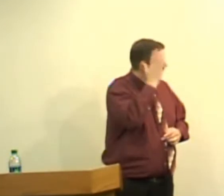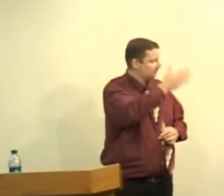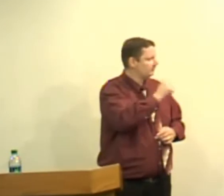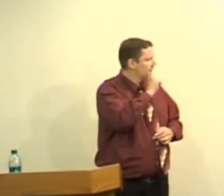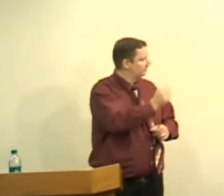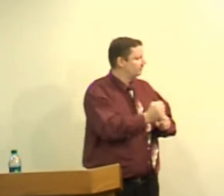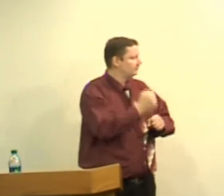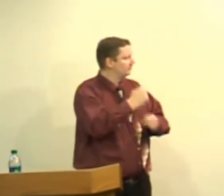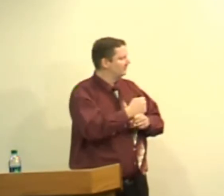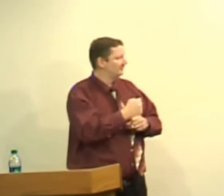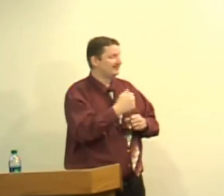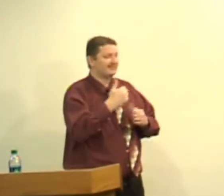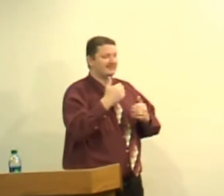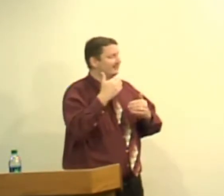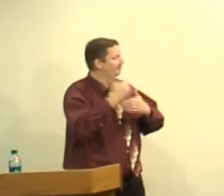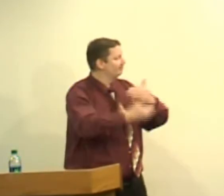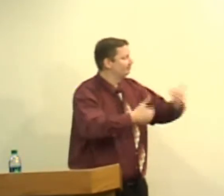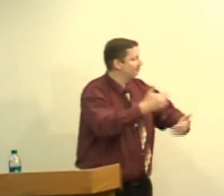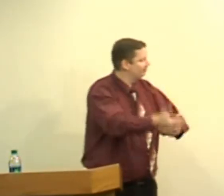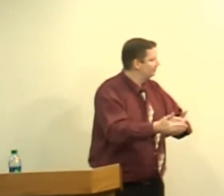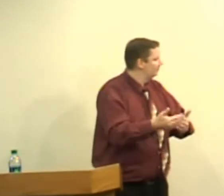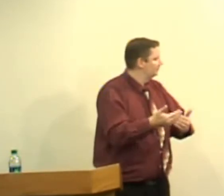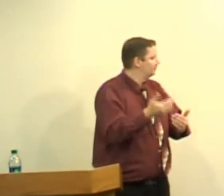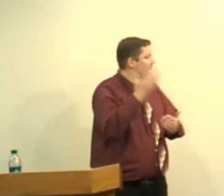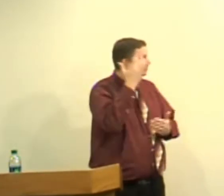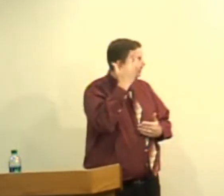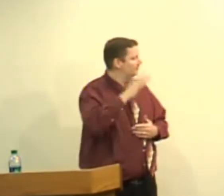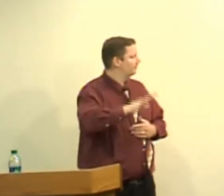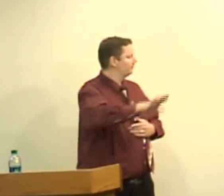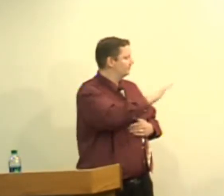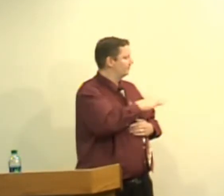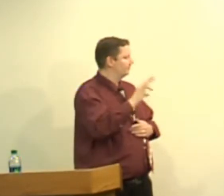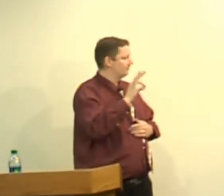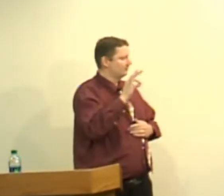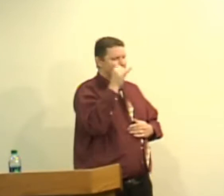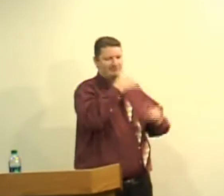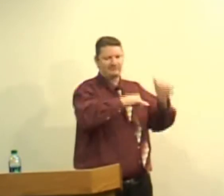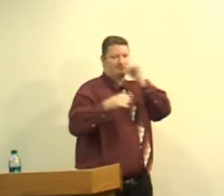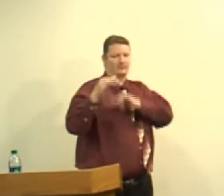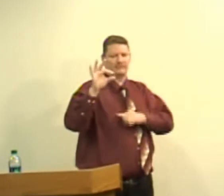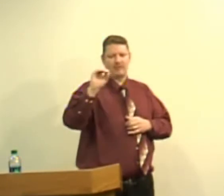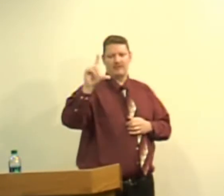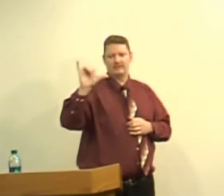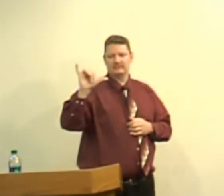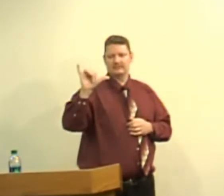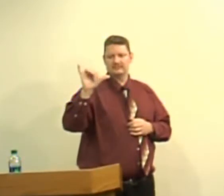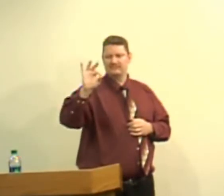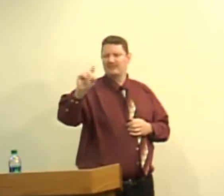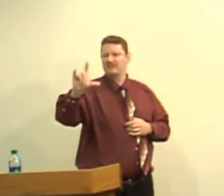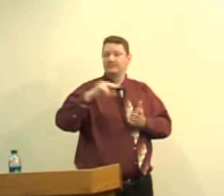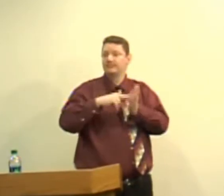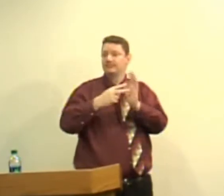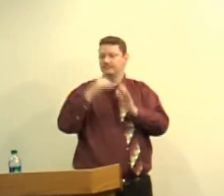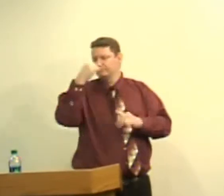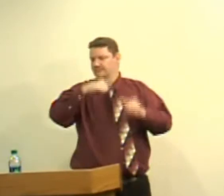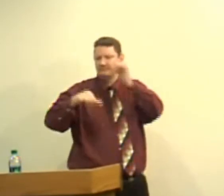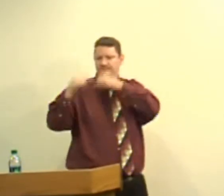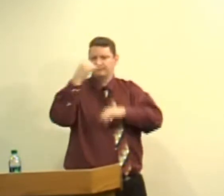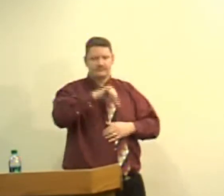But it says that these people will not make further progress. For their foolishness, their folly,